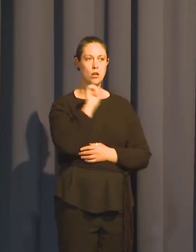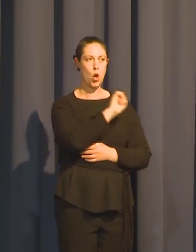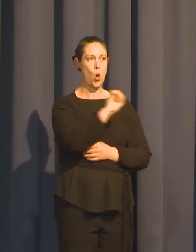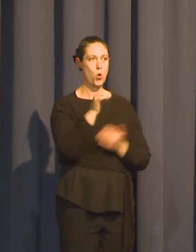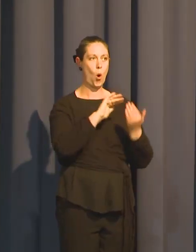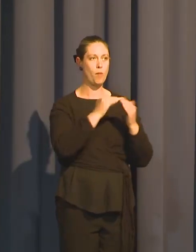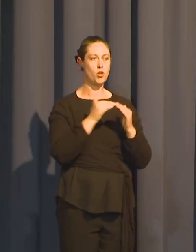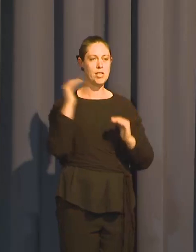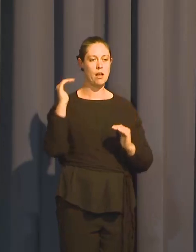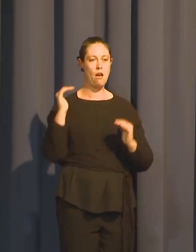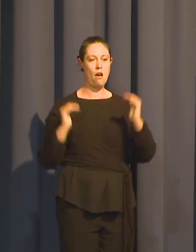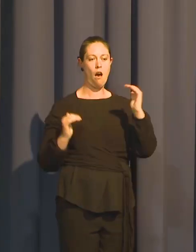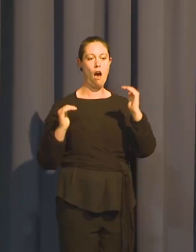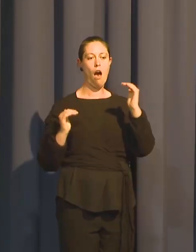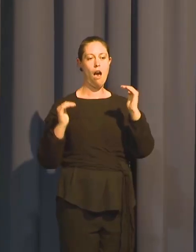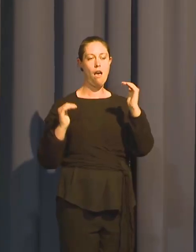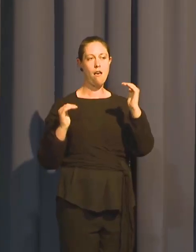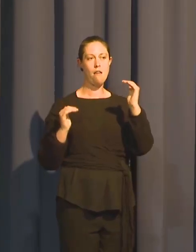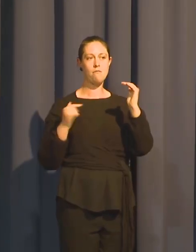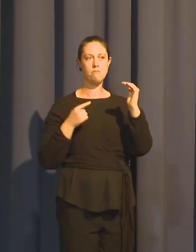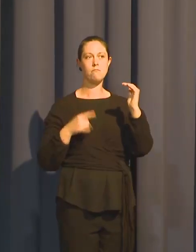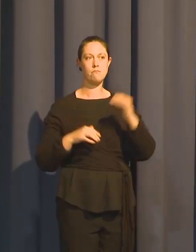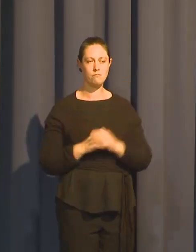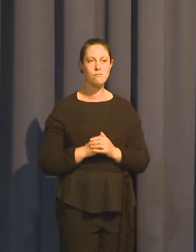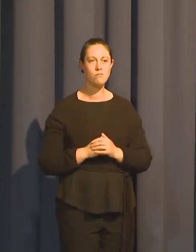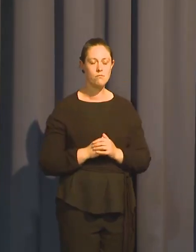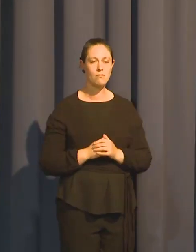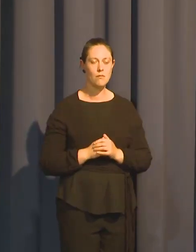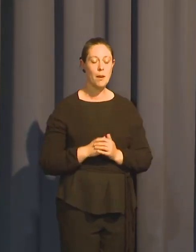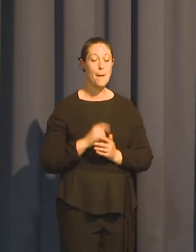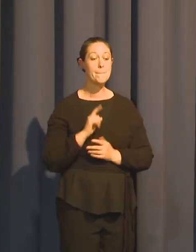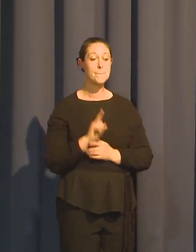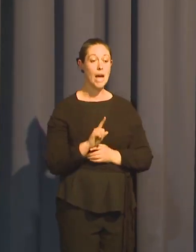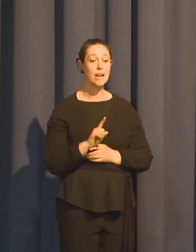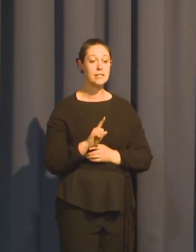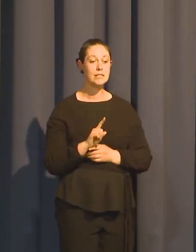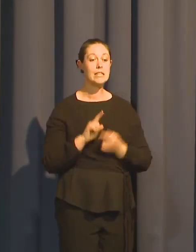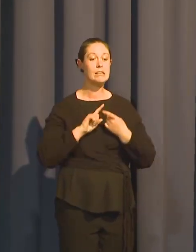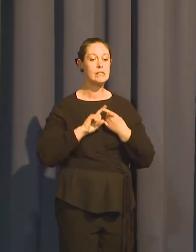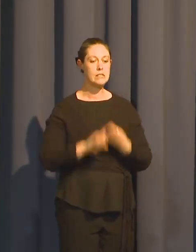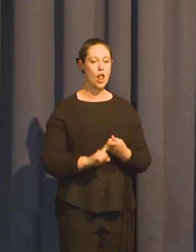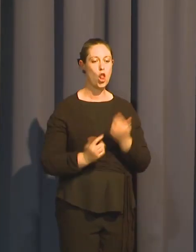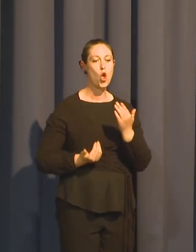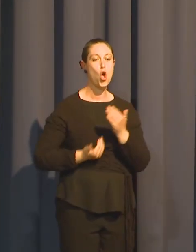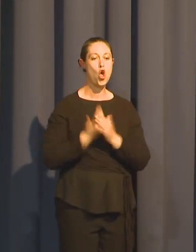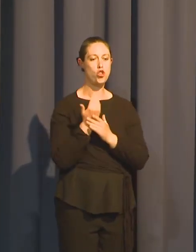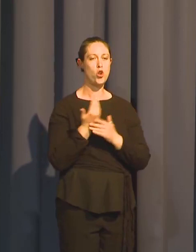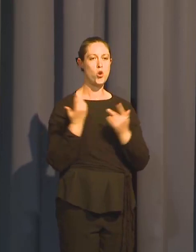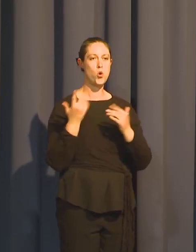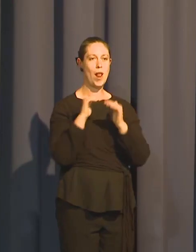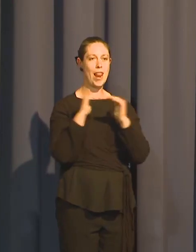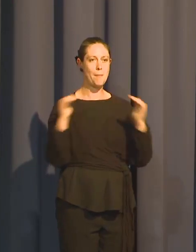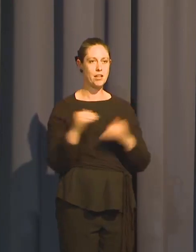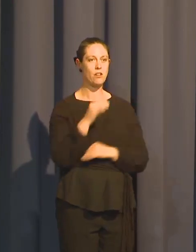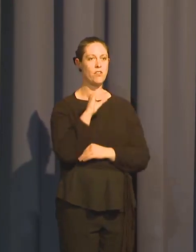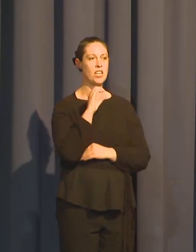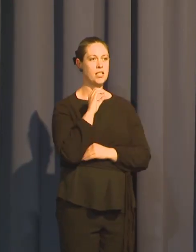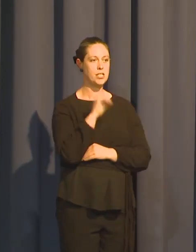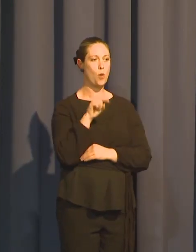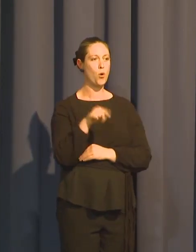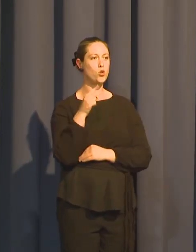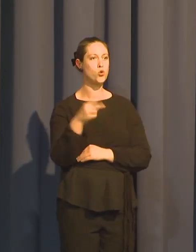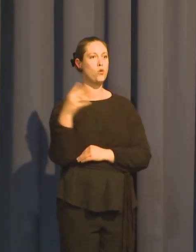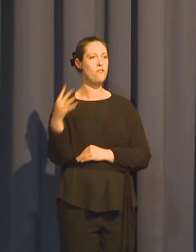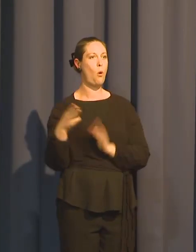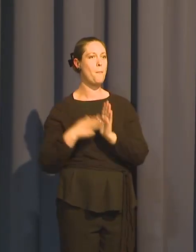the previous national survey, but still, as I've said, well below the new threshold. And as we